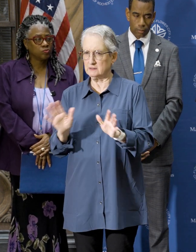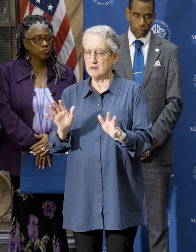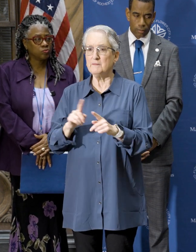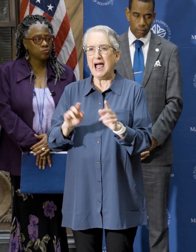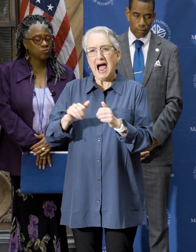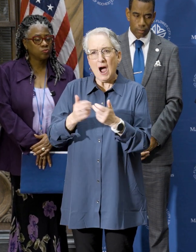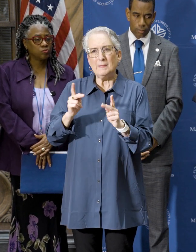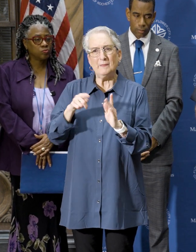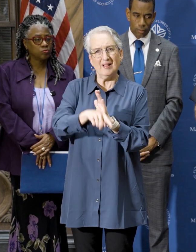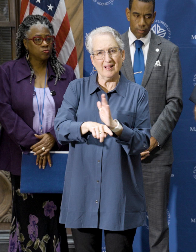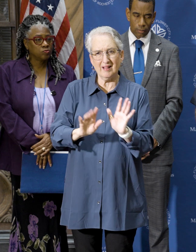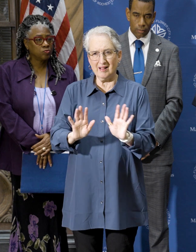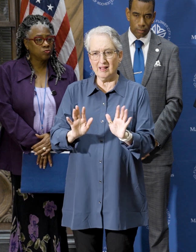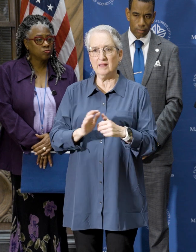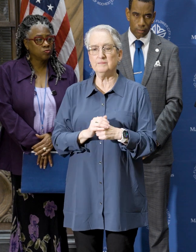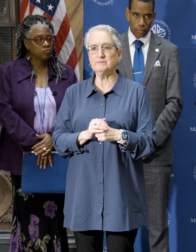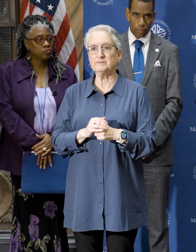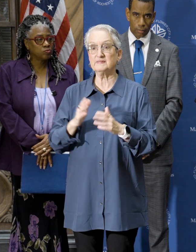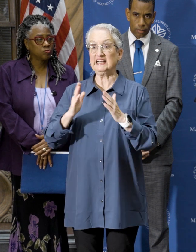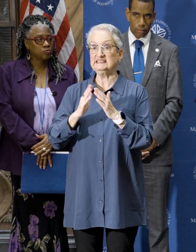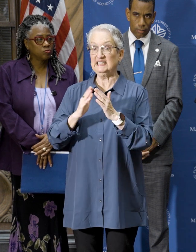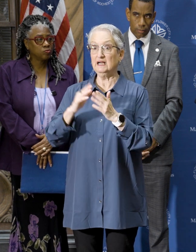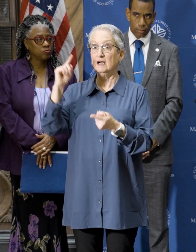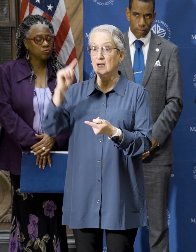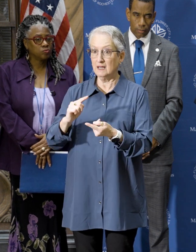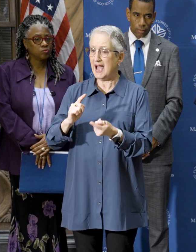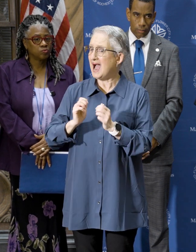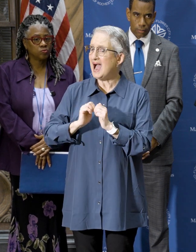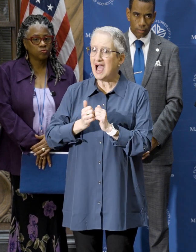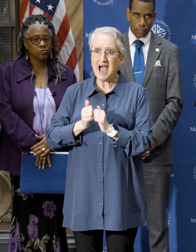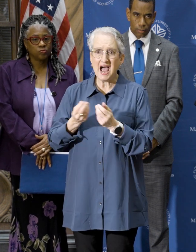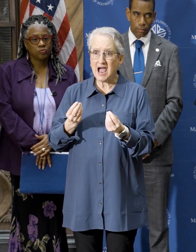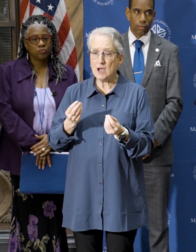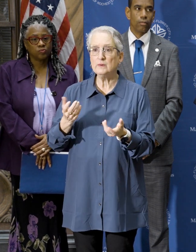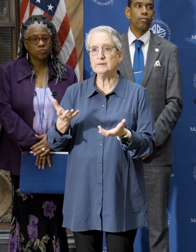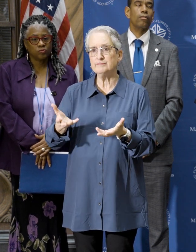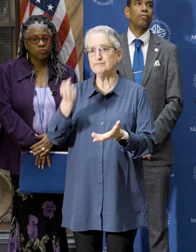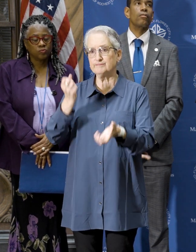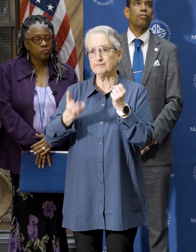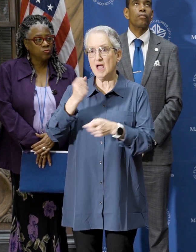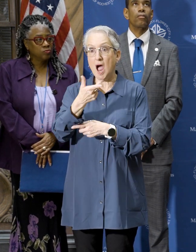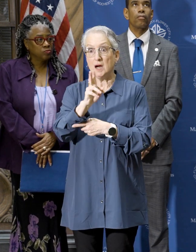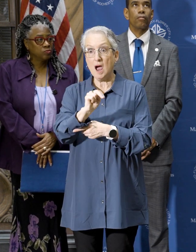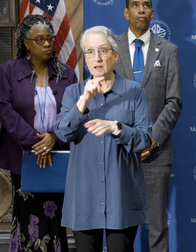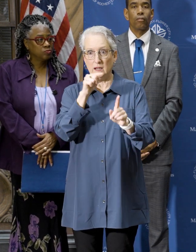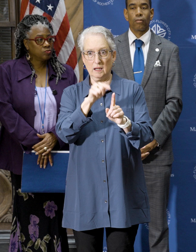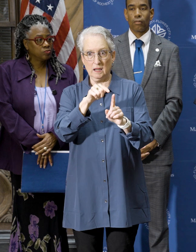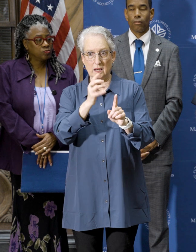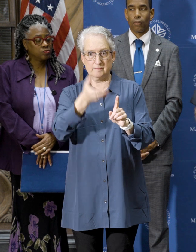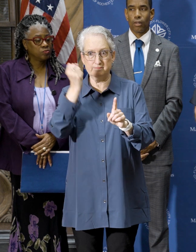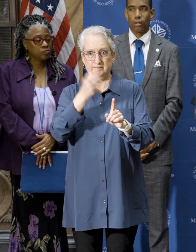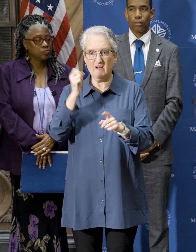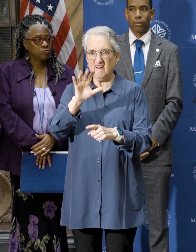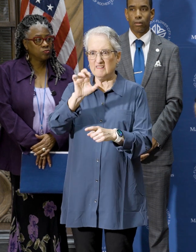getting guns off the streets. Year to date, we've gotten 573 firearms off the streets of Rochester, including 55 ghost guns,